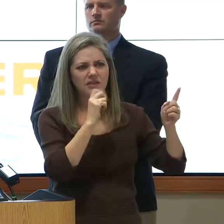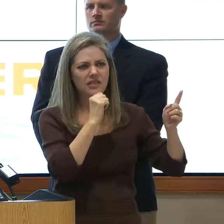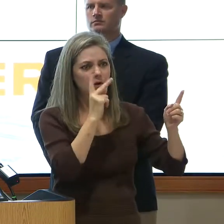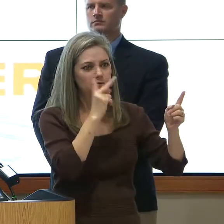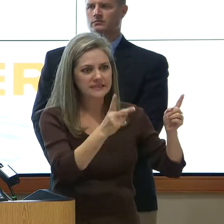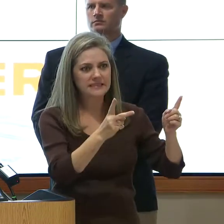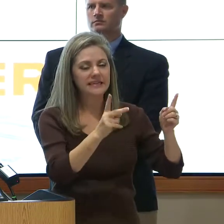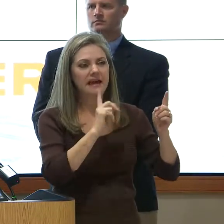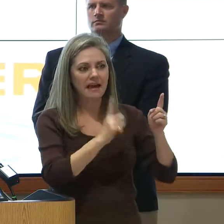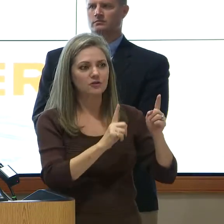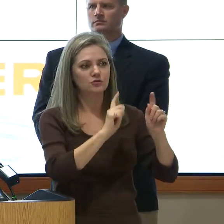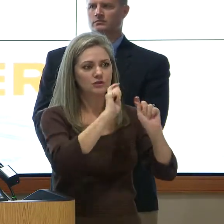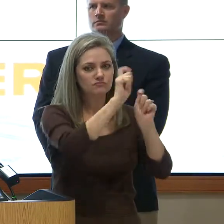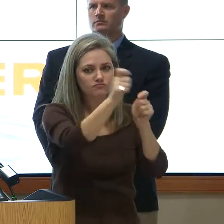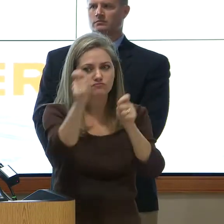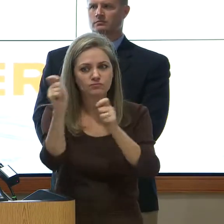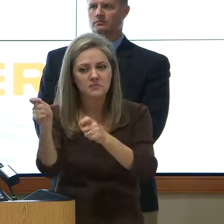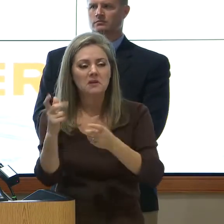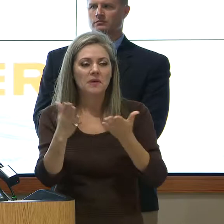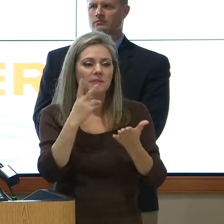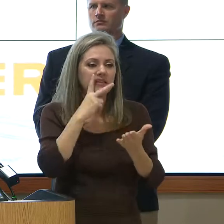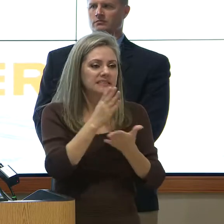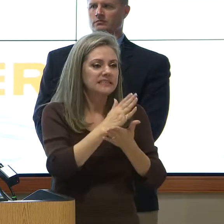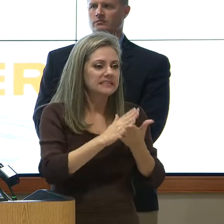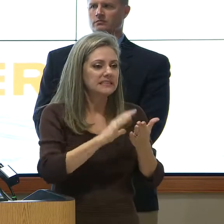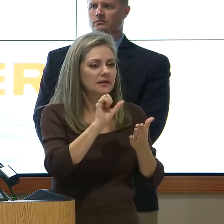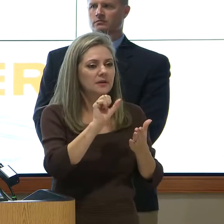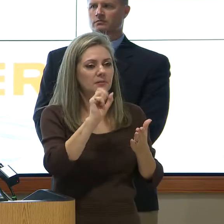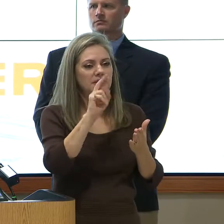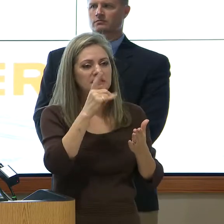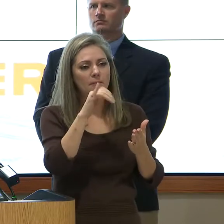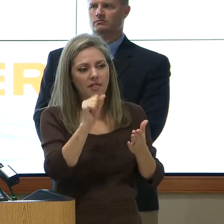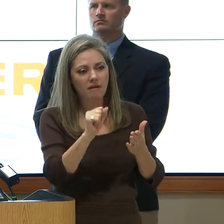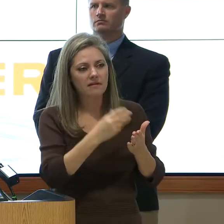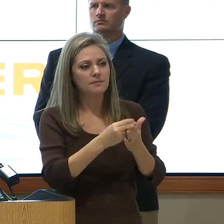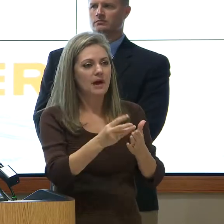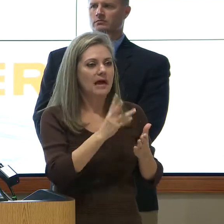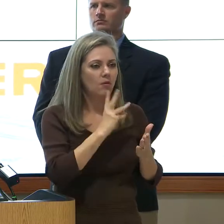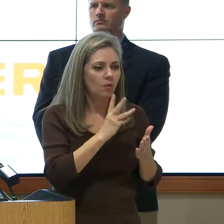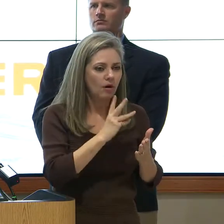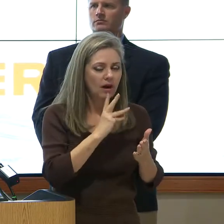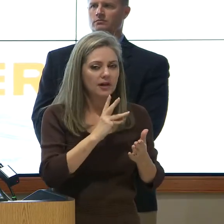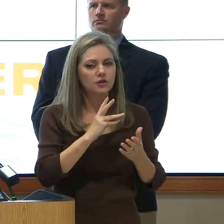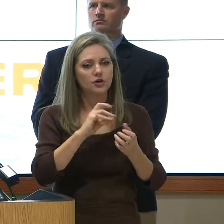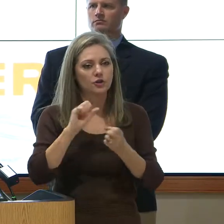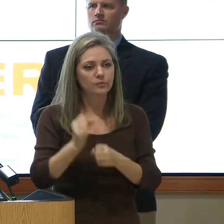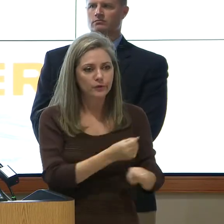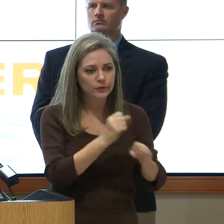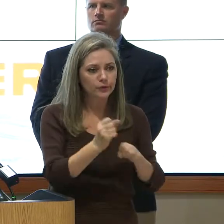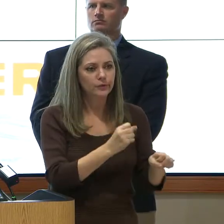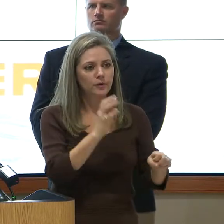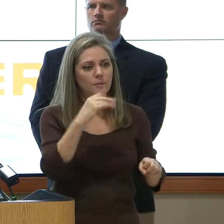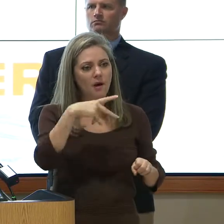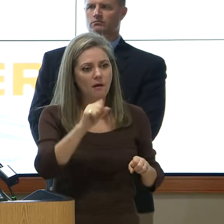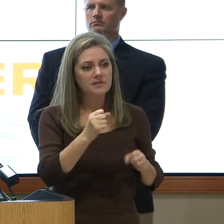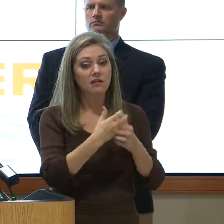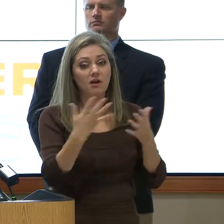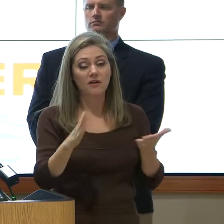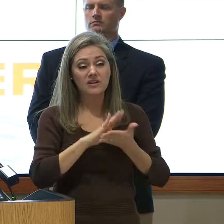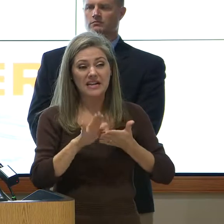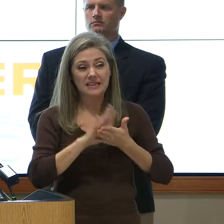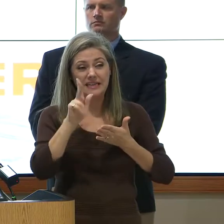given. Some of it goes into getting supplies, buying supplies, delivering water, you know, brooms, mops. A lot of the